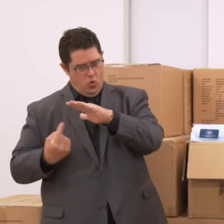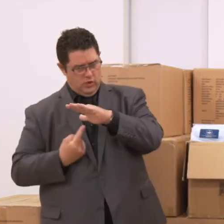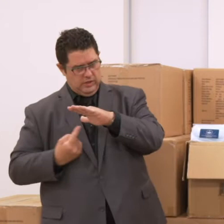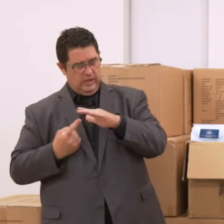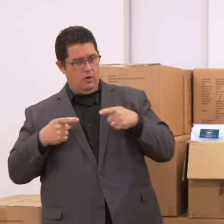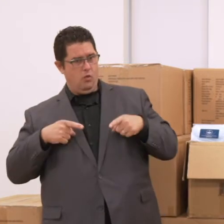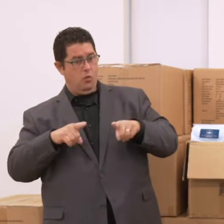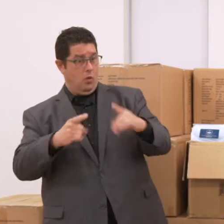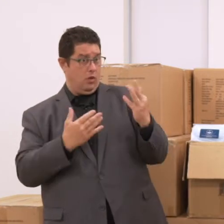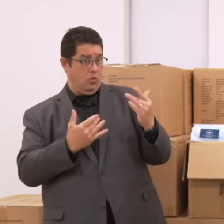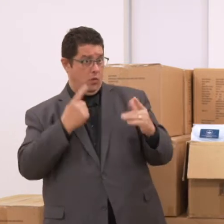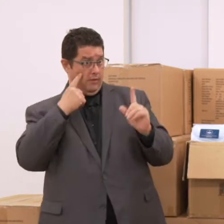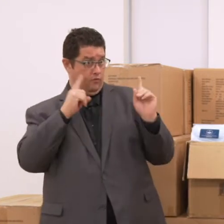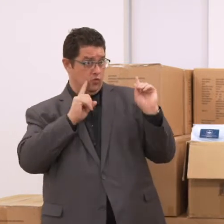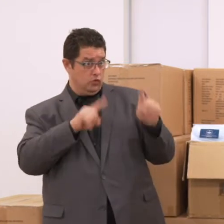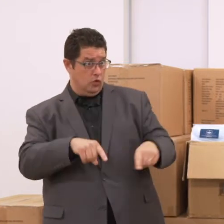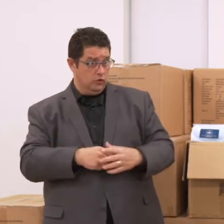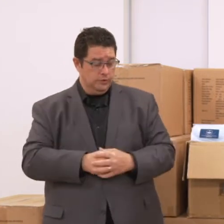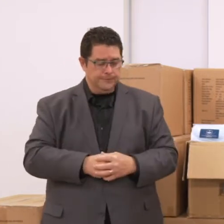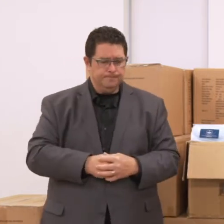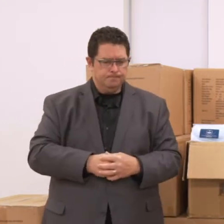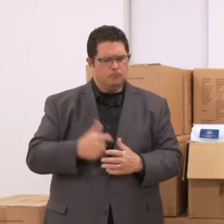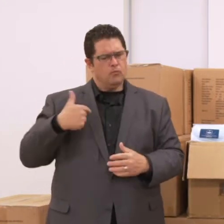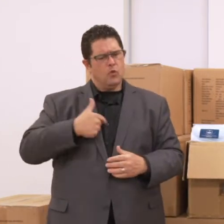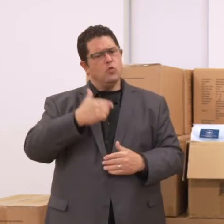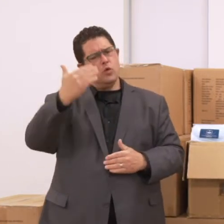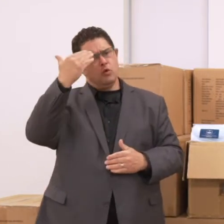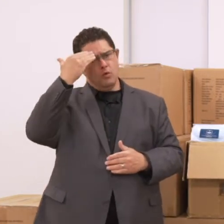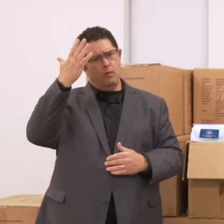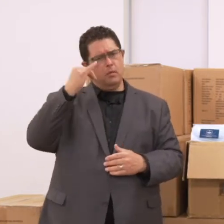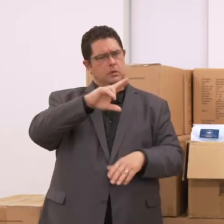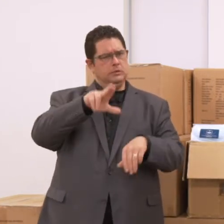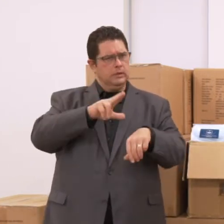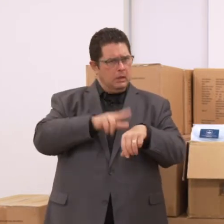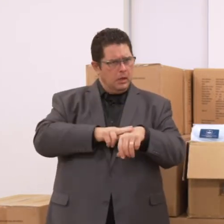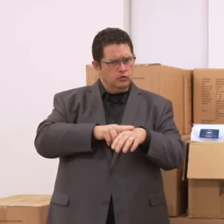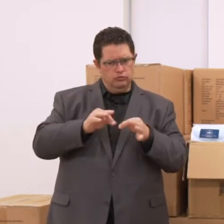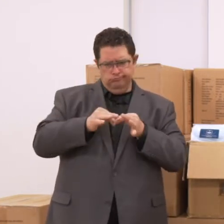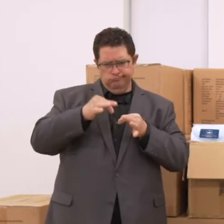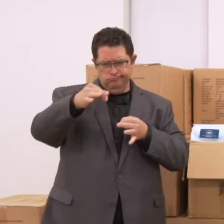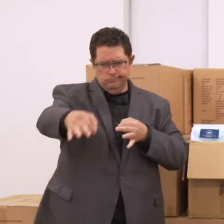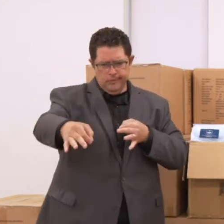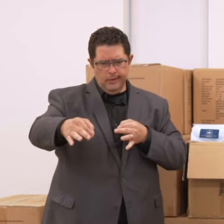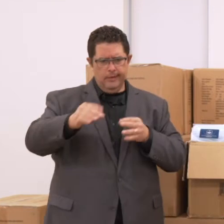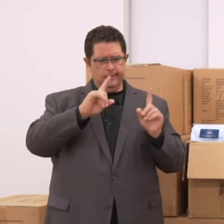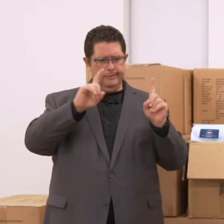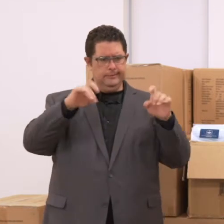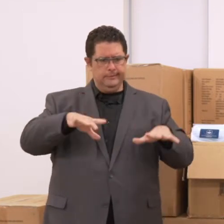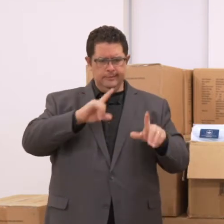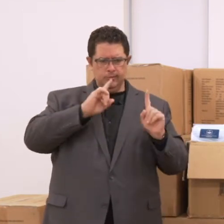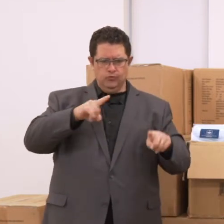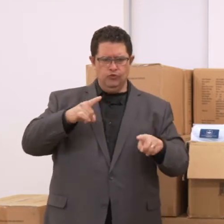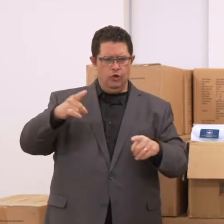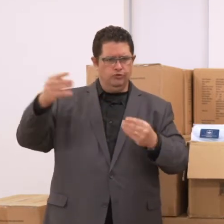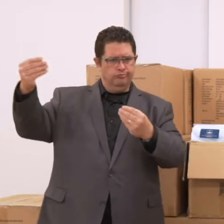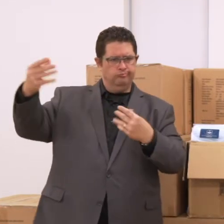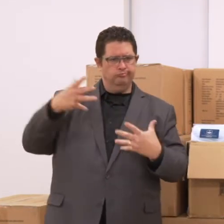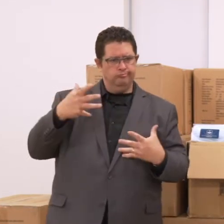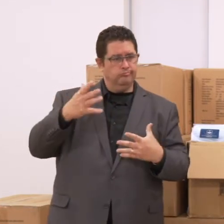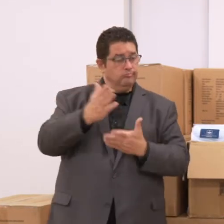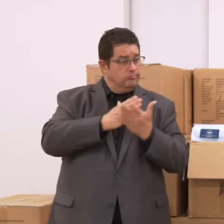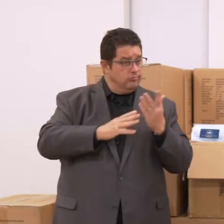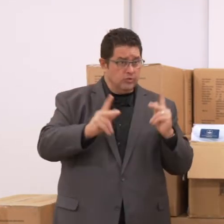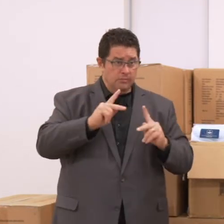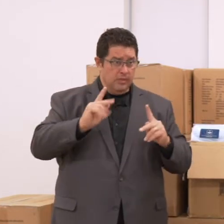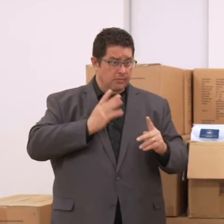for the results of that test. We know because of the national delay in getting test results that some people in our